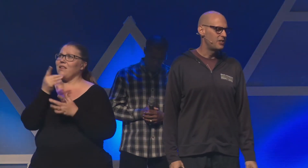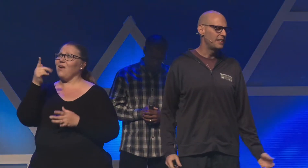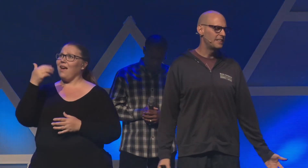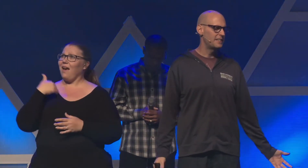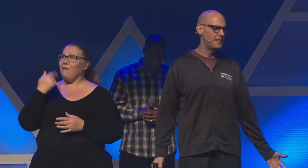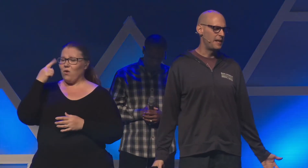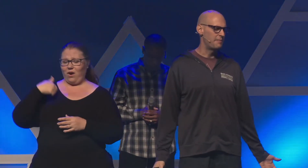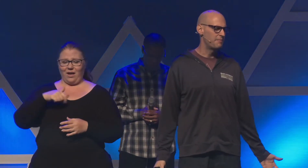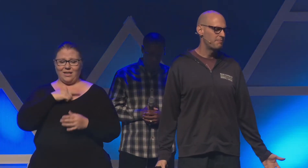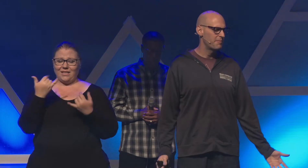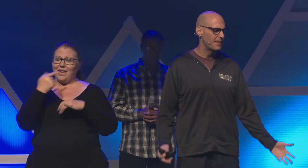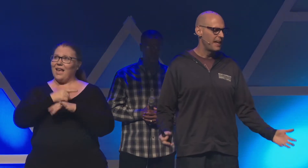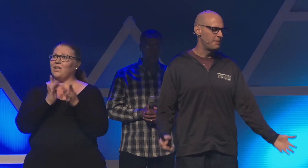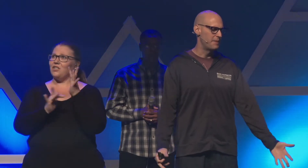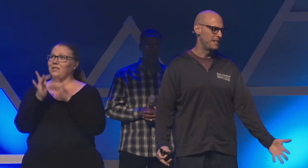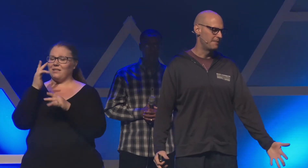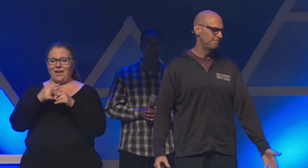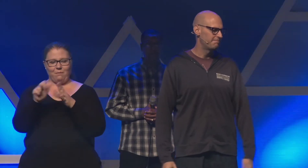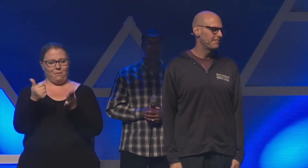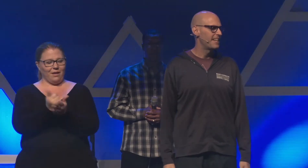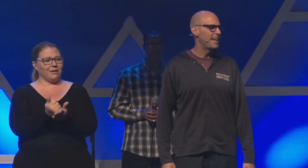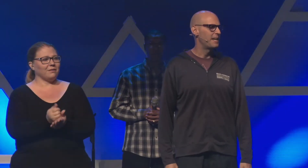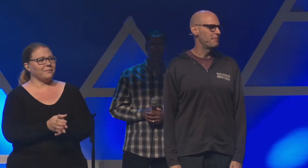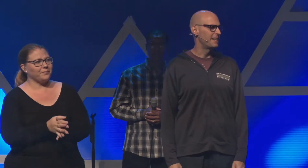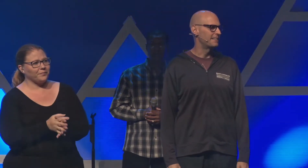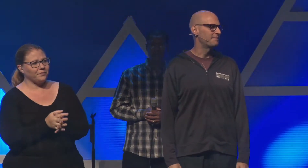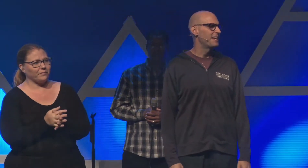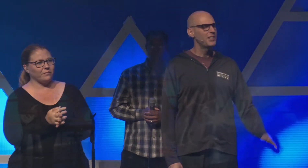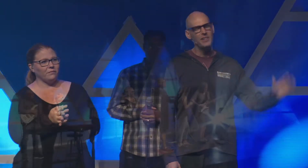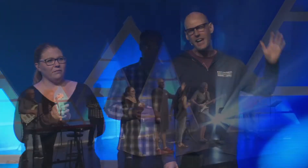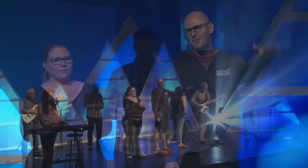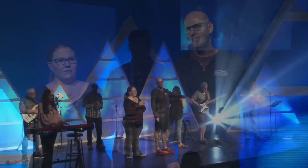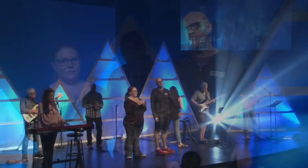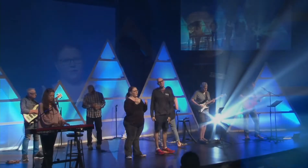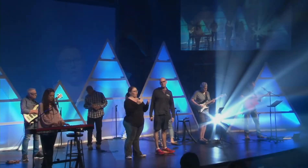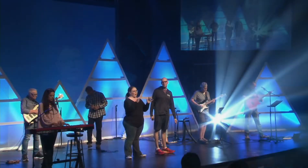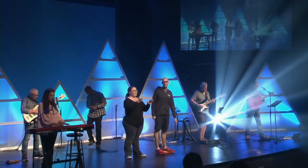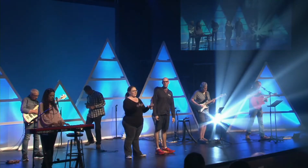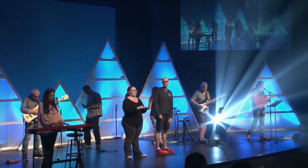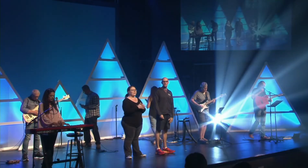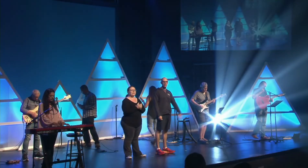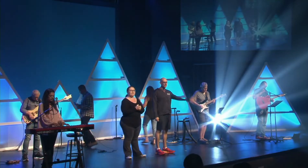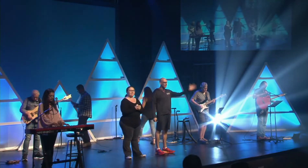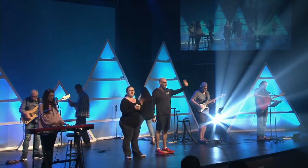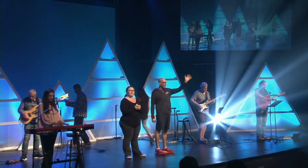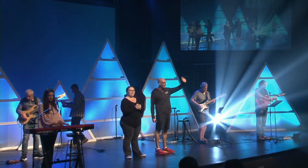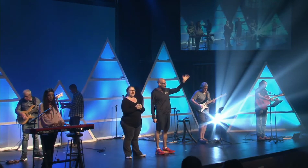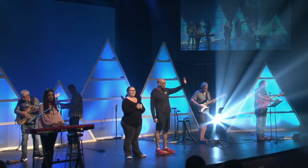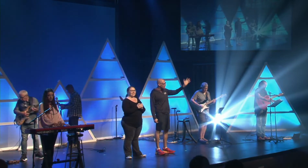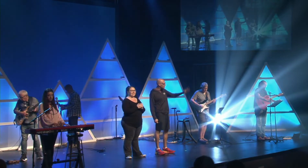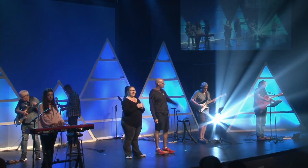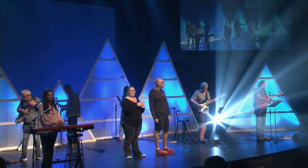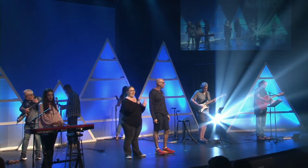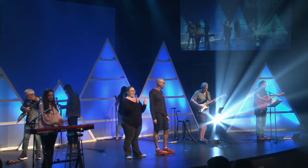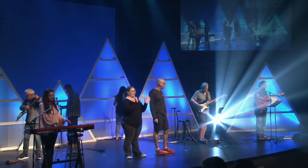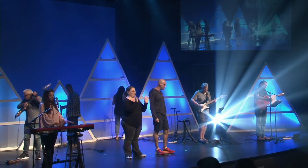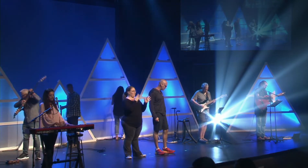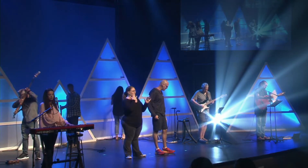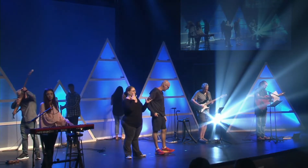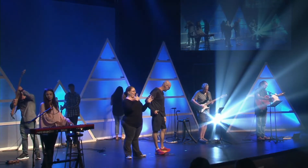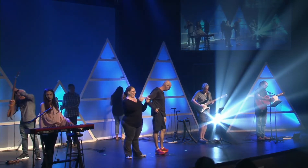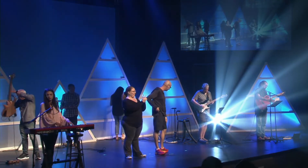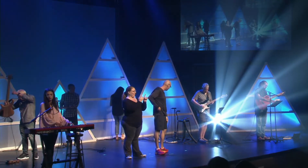In Jesus' name, amen. Amen. Go ahead and have a seat this morning. Turn around, say hi, wave at somebody while